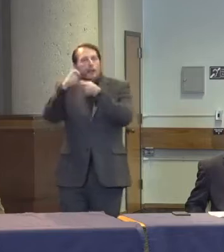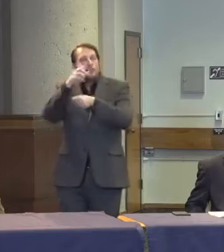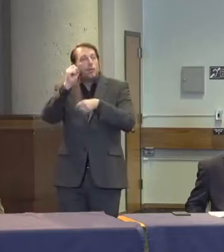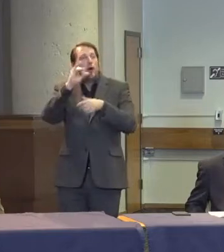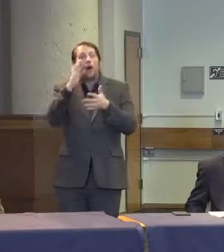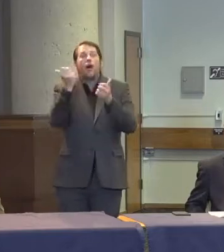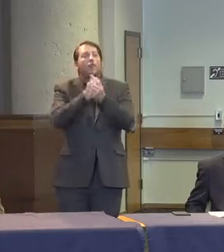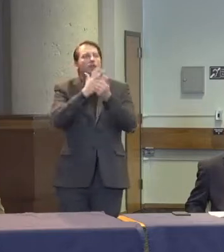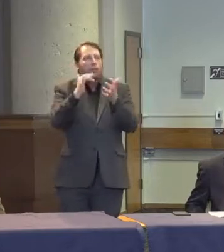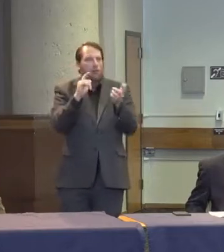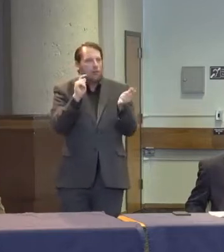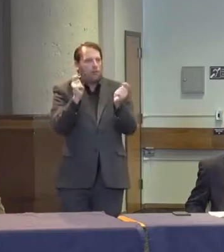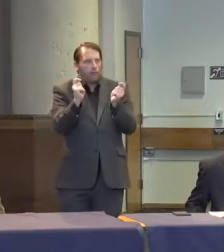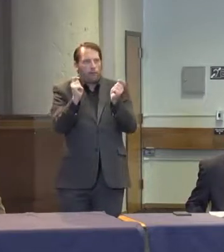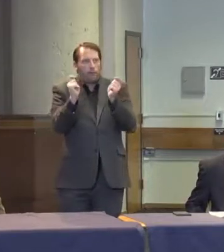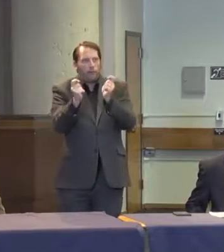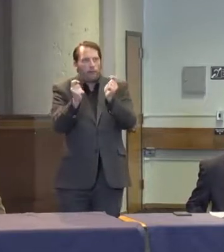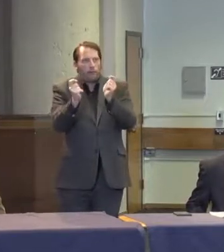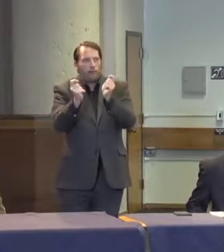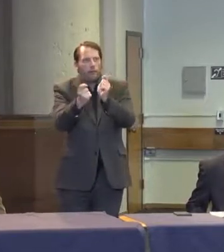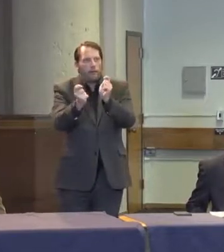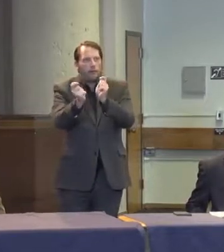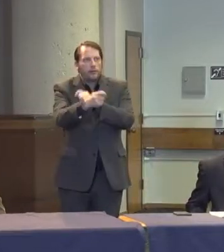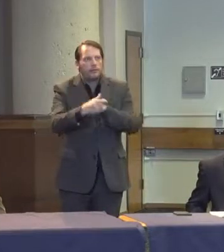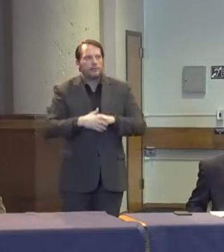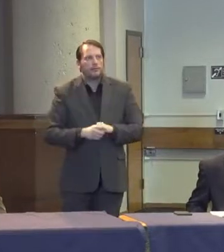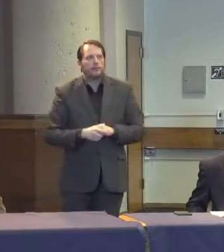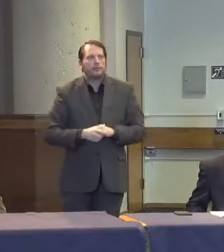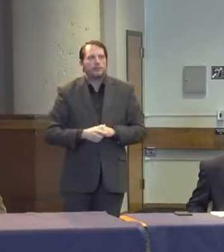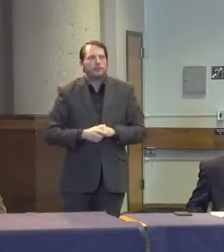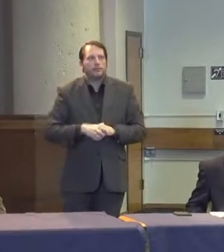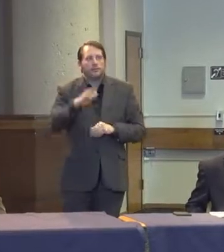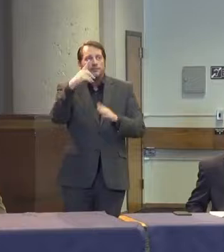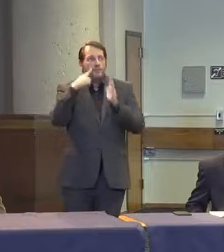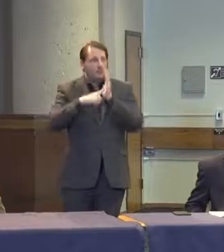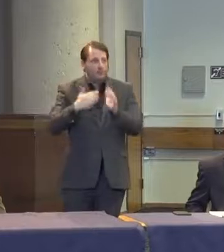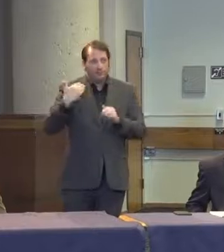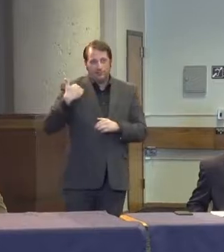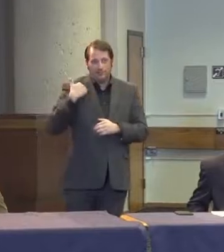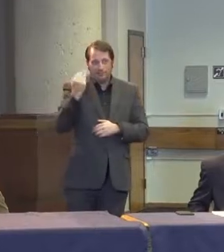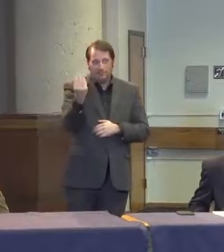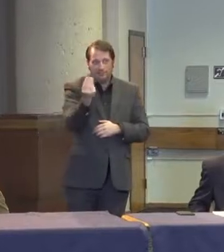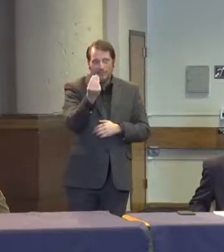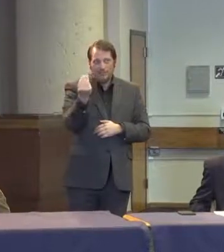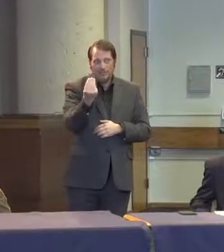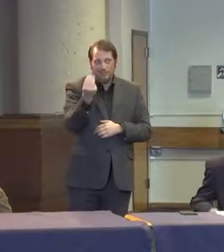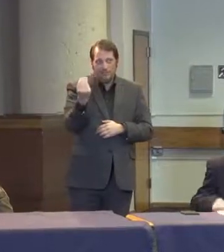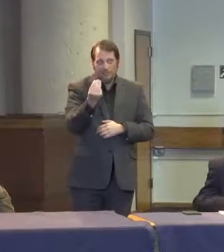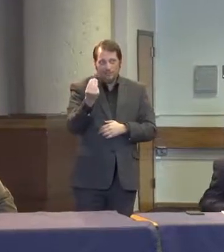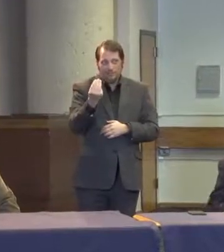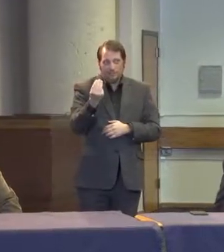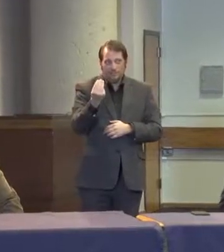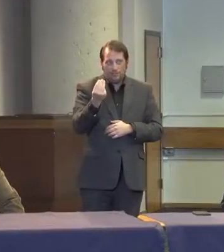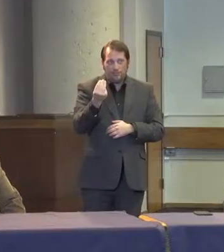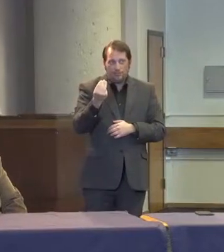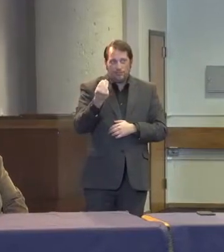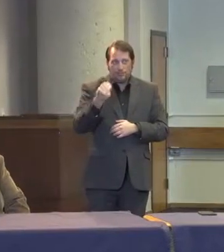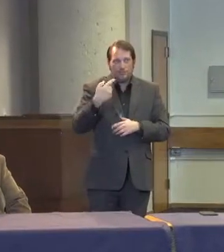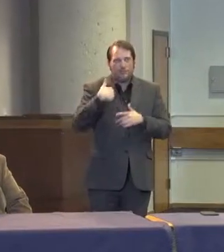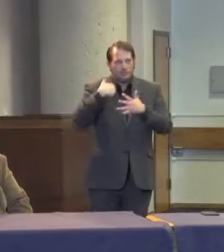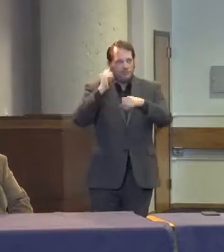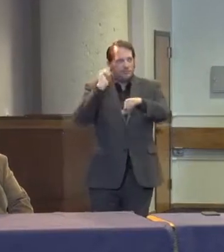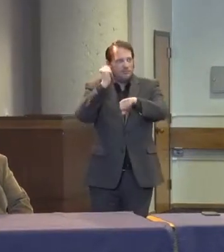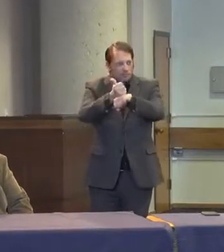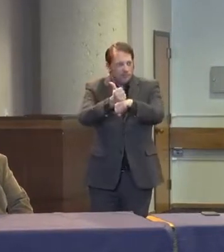all the school-based folks, this past Monday, and we have begun to set up all the work we did in the past several weeks and in the past